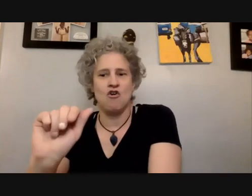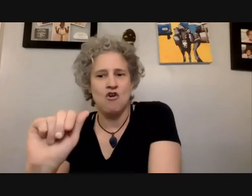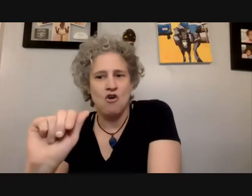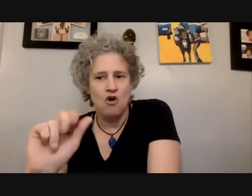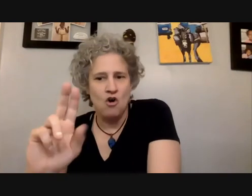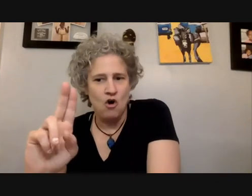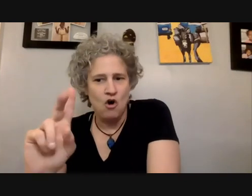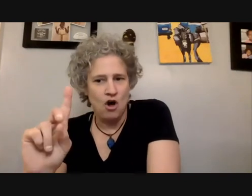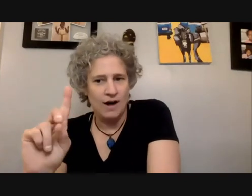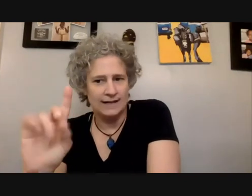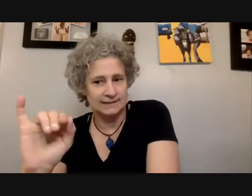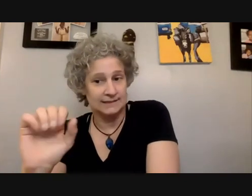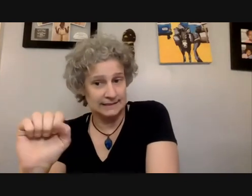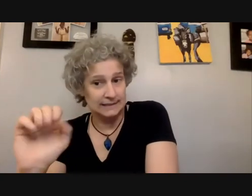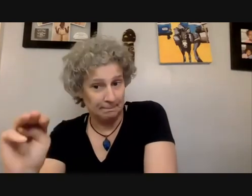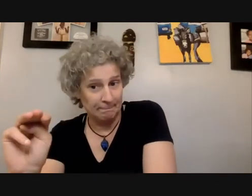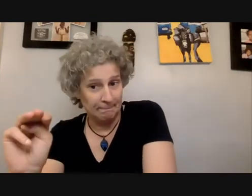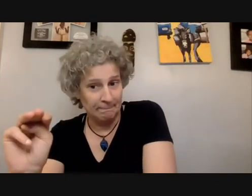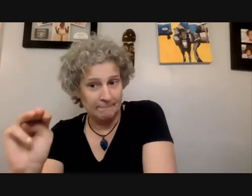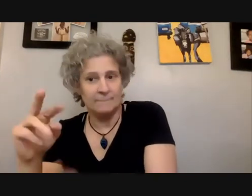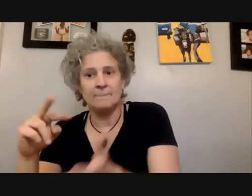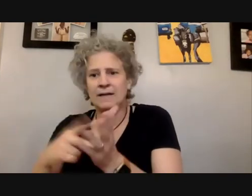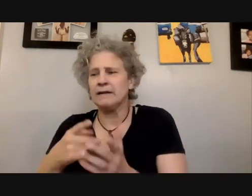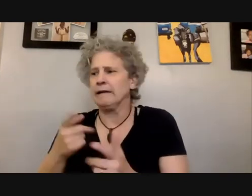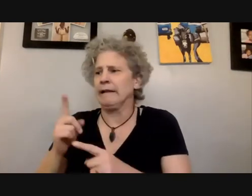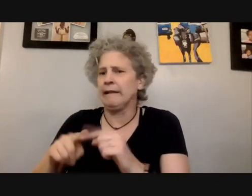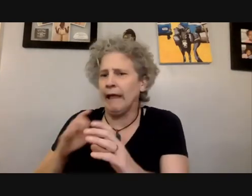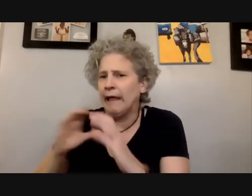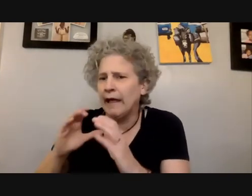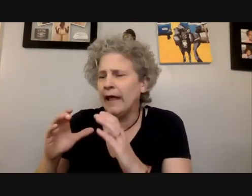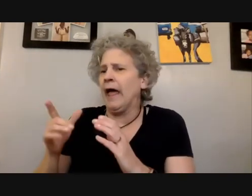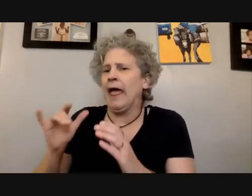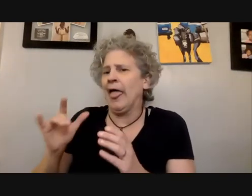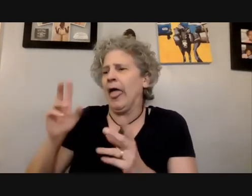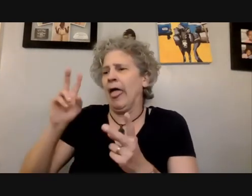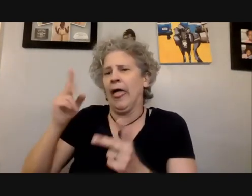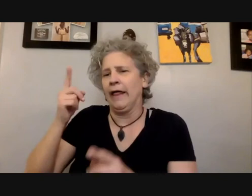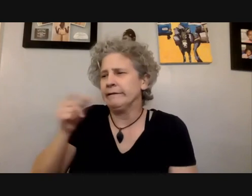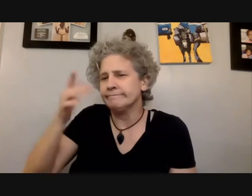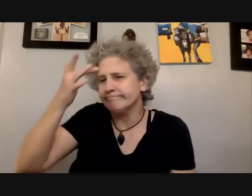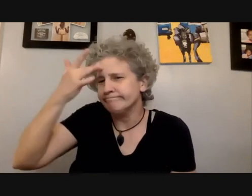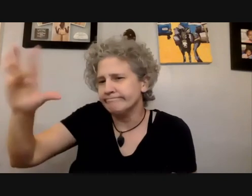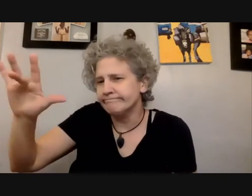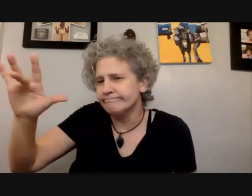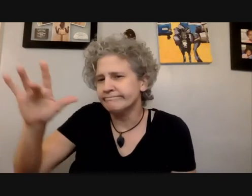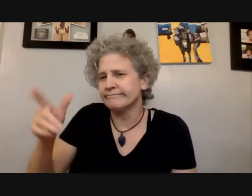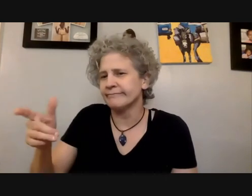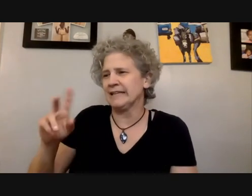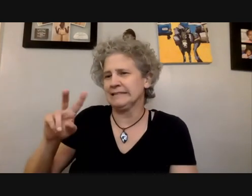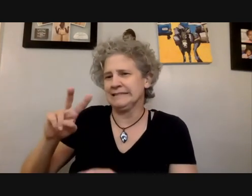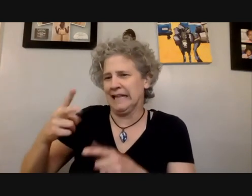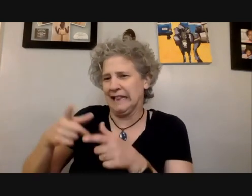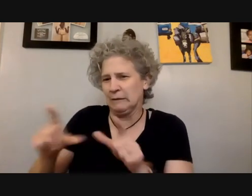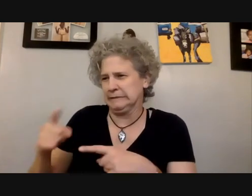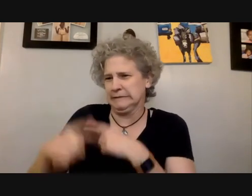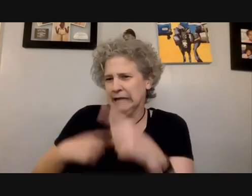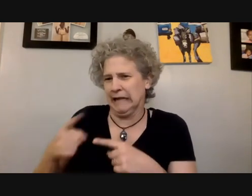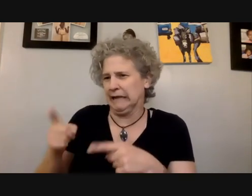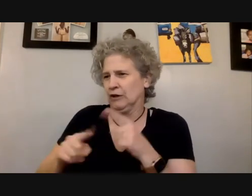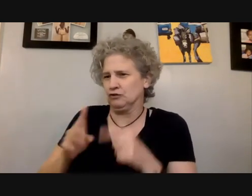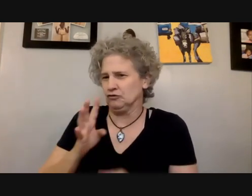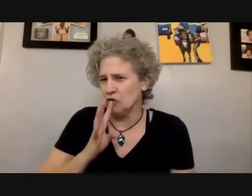community oftentimes. In the deaf community, what they experience is not racism, it's something called autism. And it's